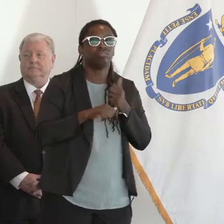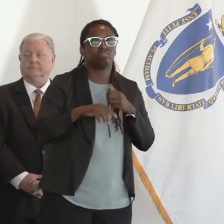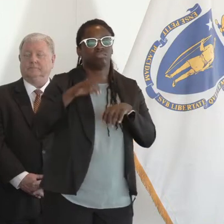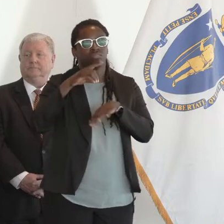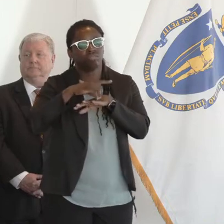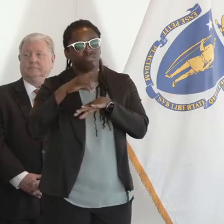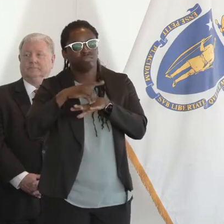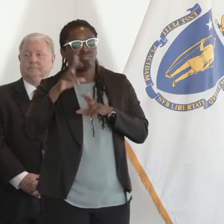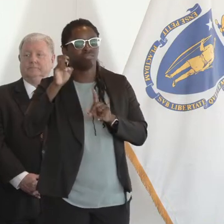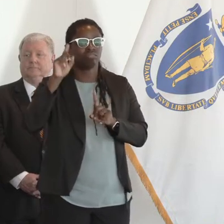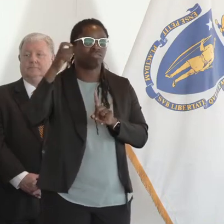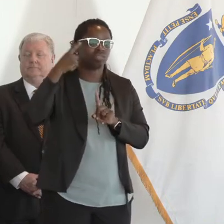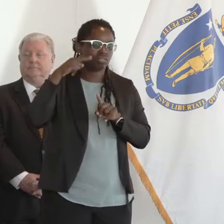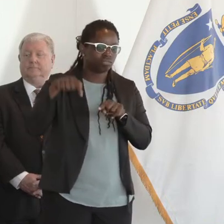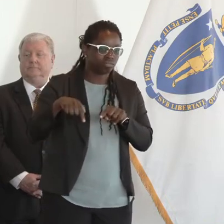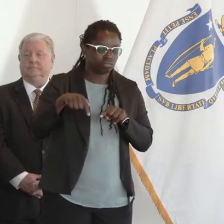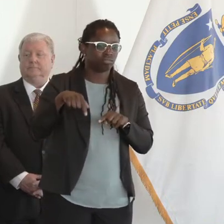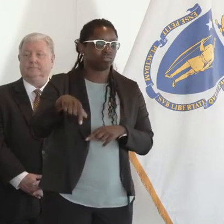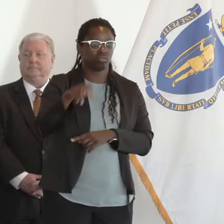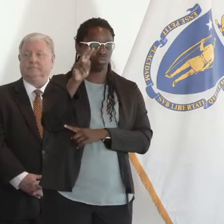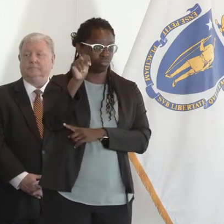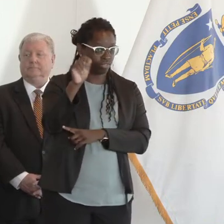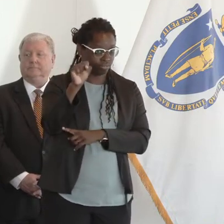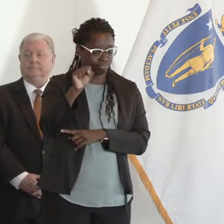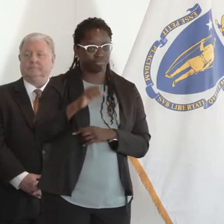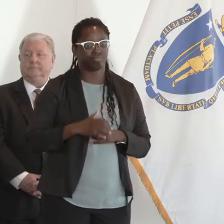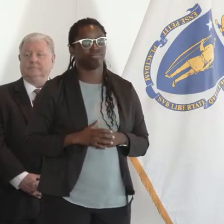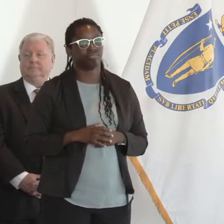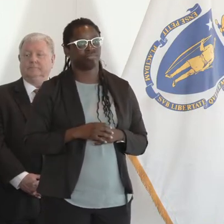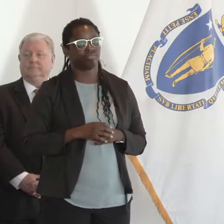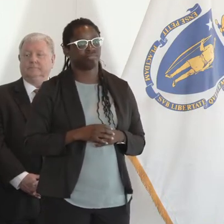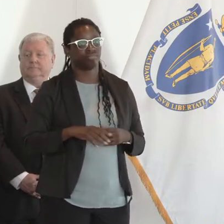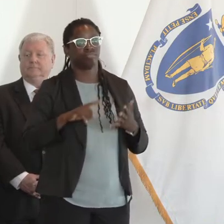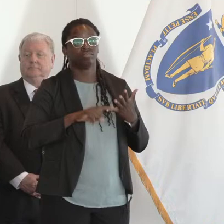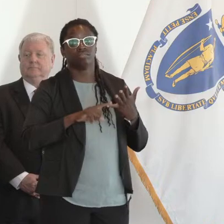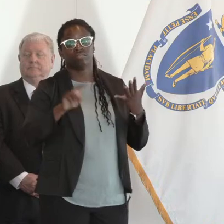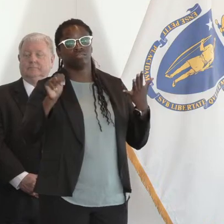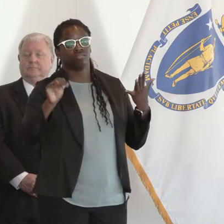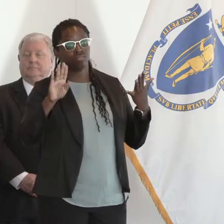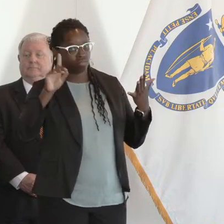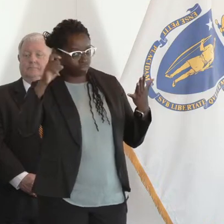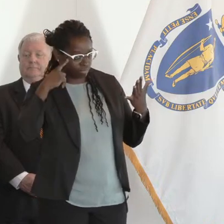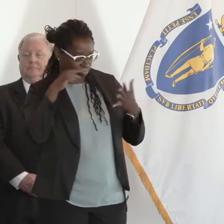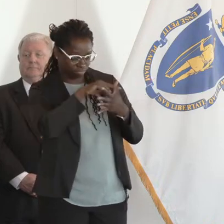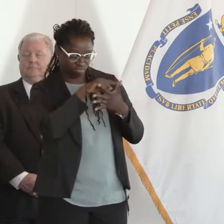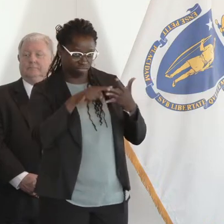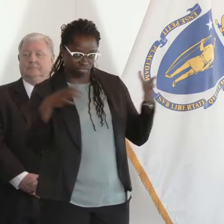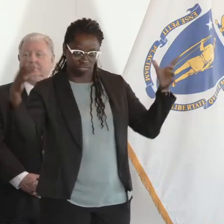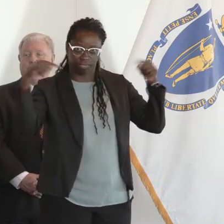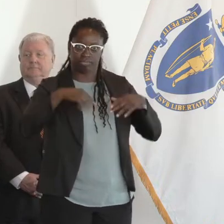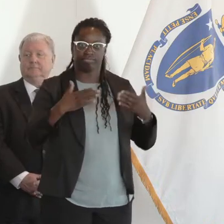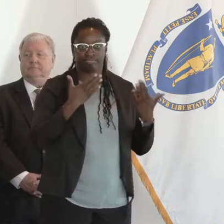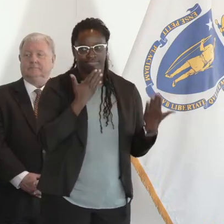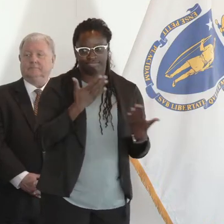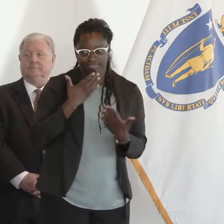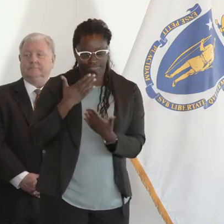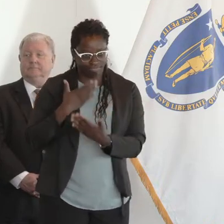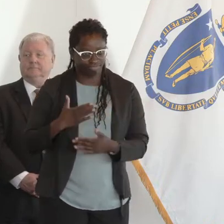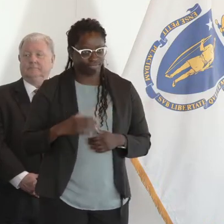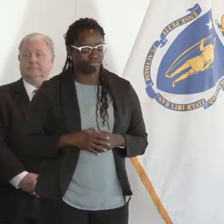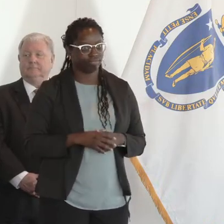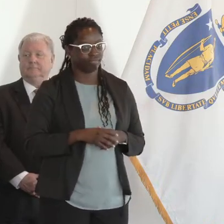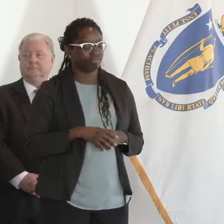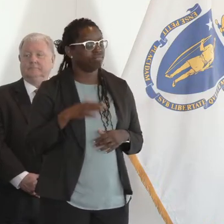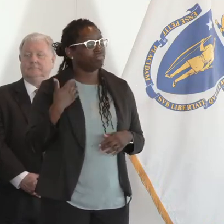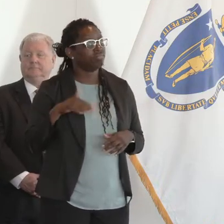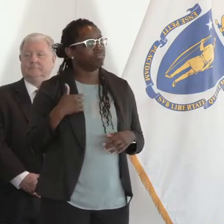Scotia, and Executive Director Serge Bro of New Brunswick. I'm especially delighted to welcome our New England